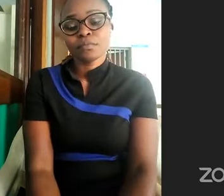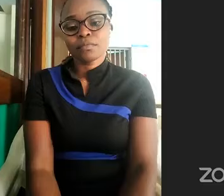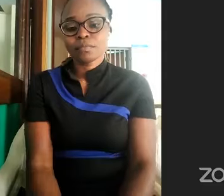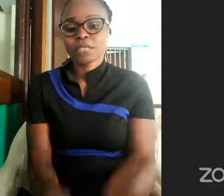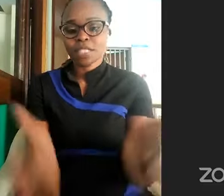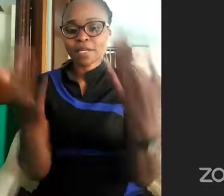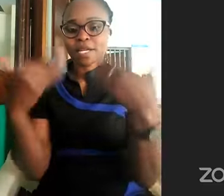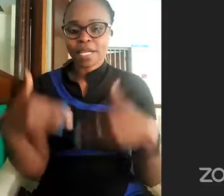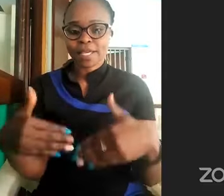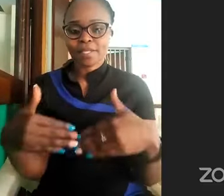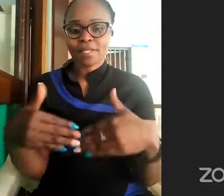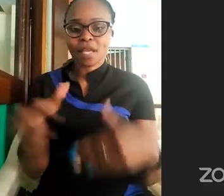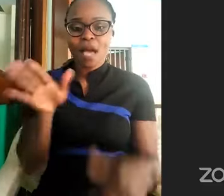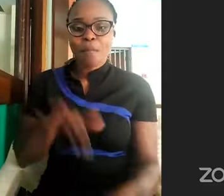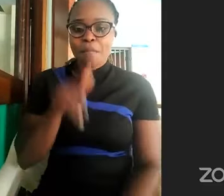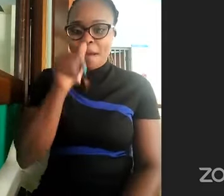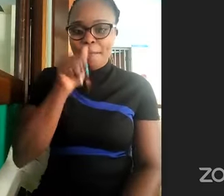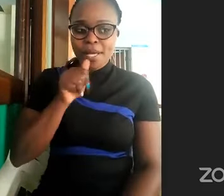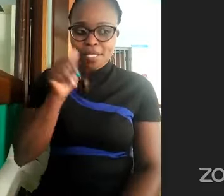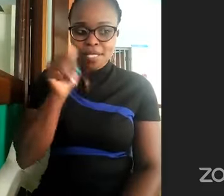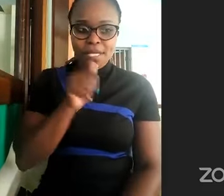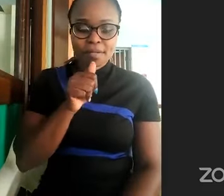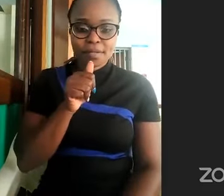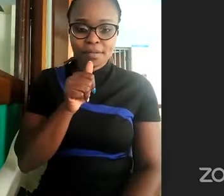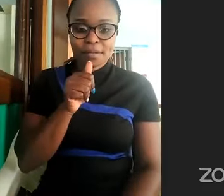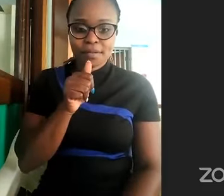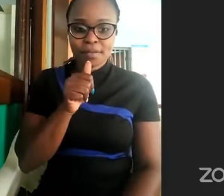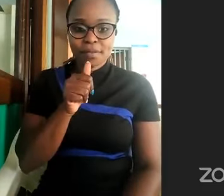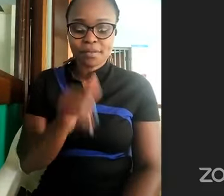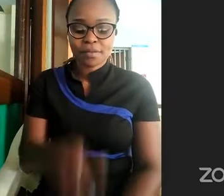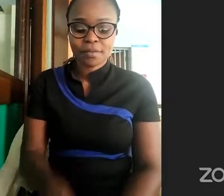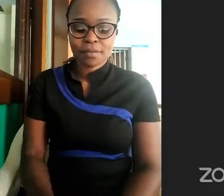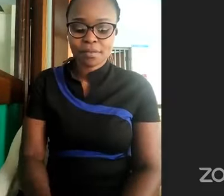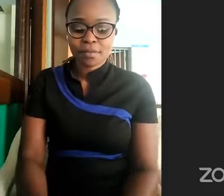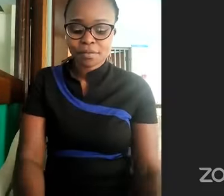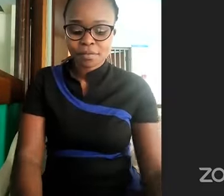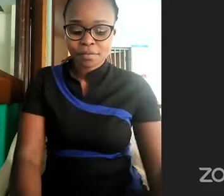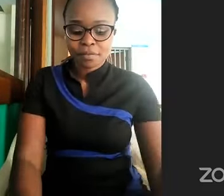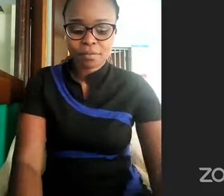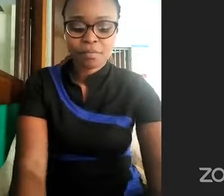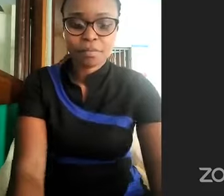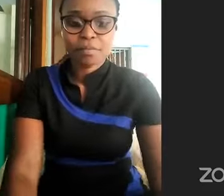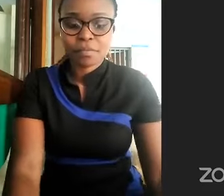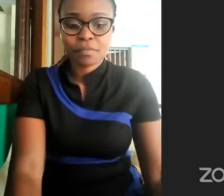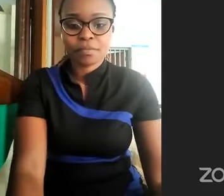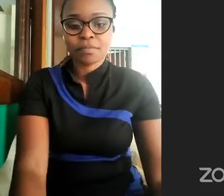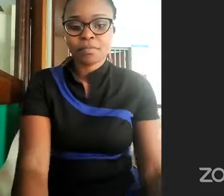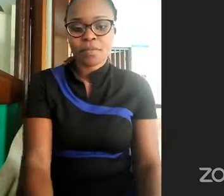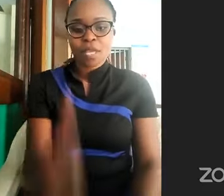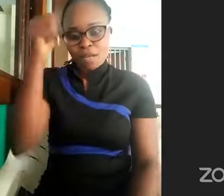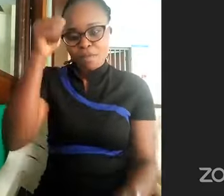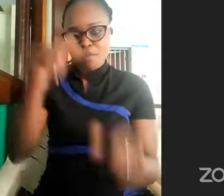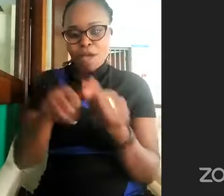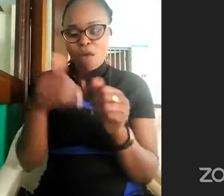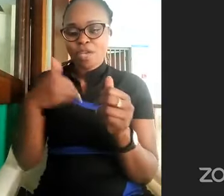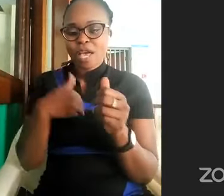to recognize that disability is so deliberate that we also have the sign language interpreter on board so that